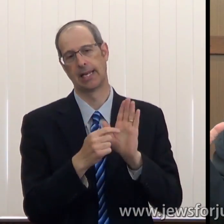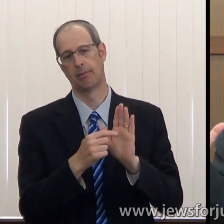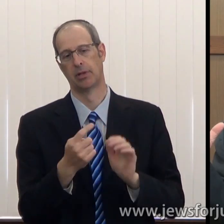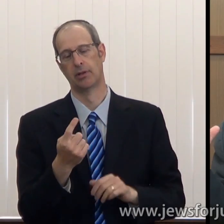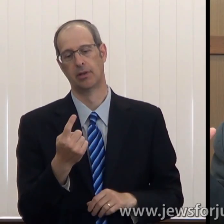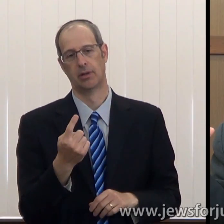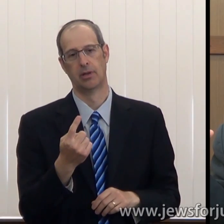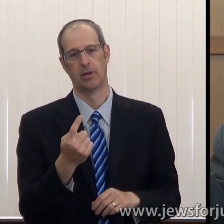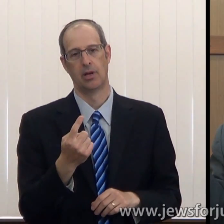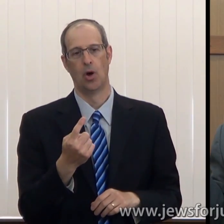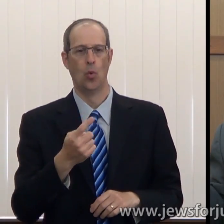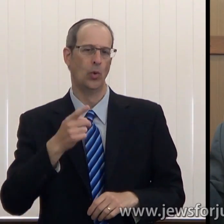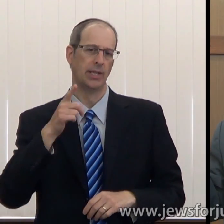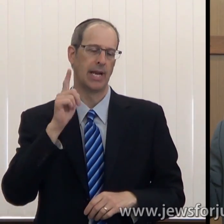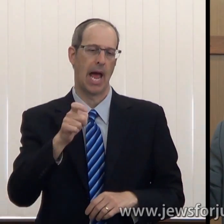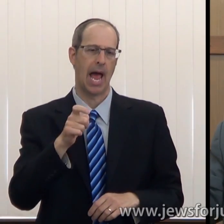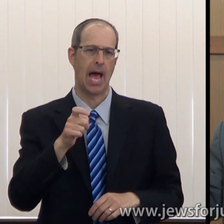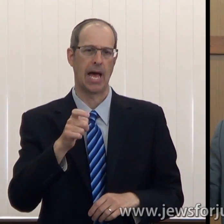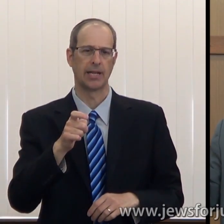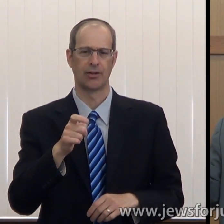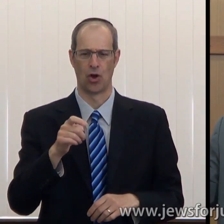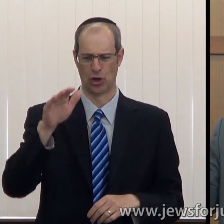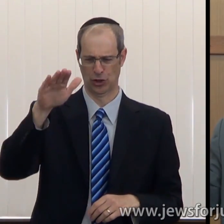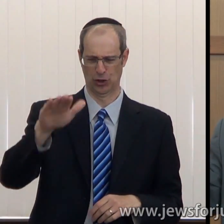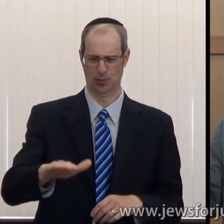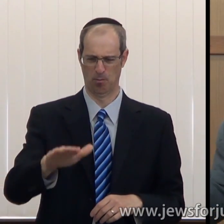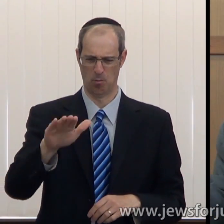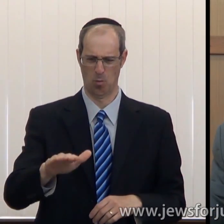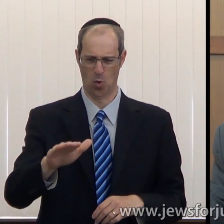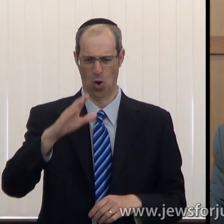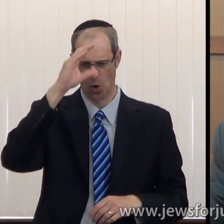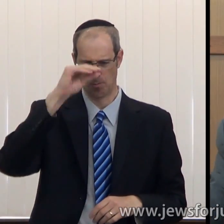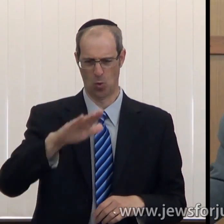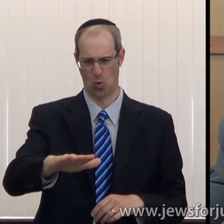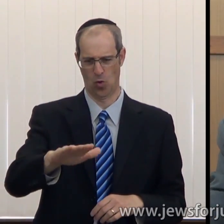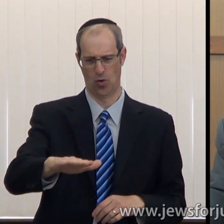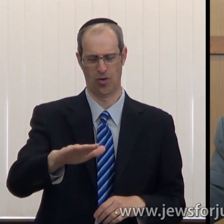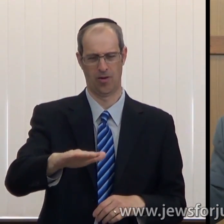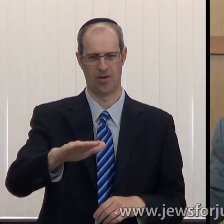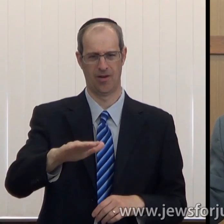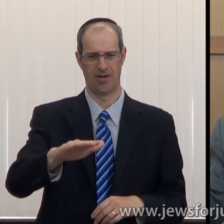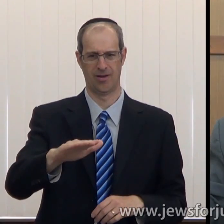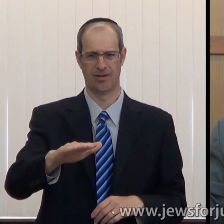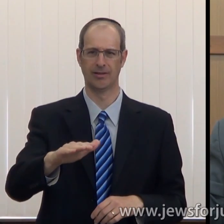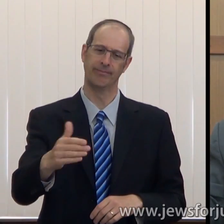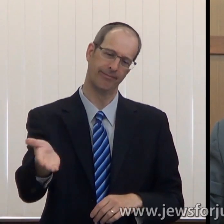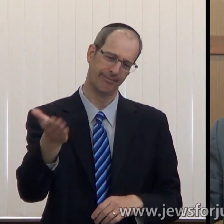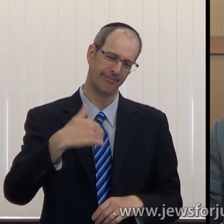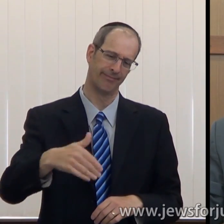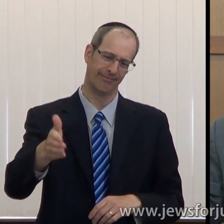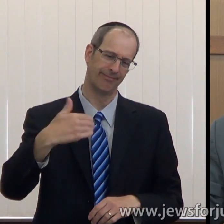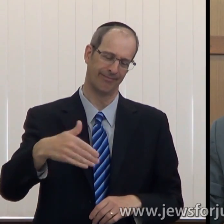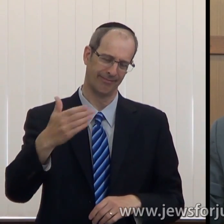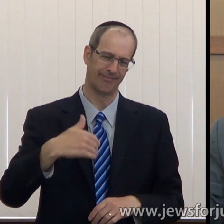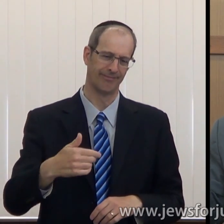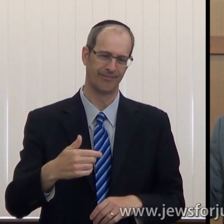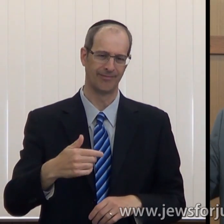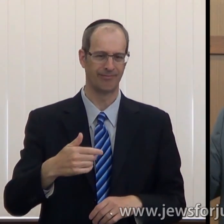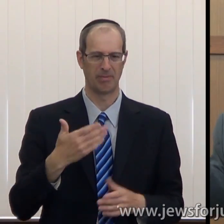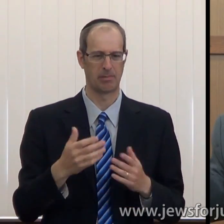was to ask the smallest student in the school, very, very small, maybe